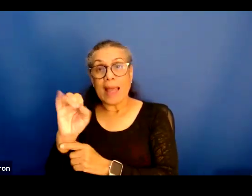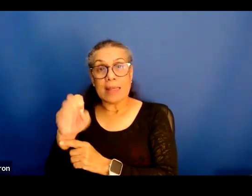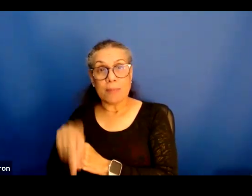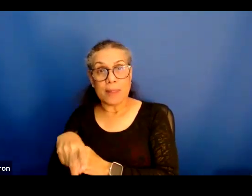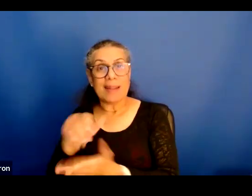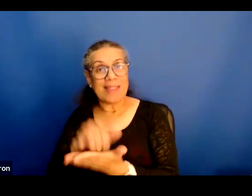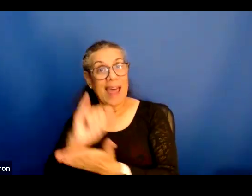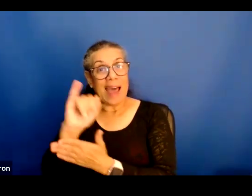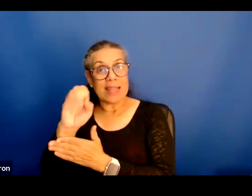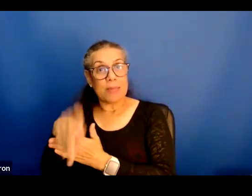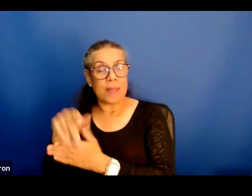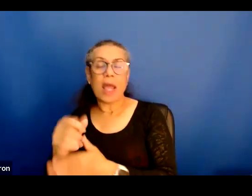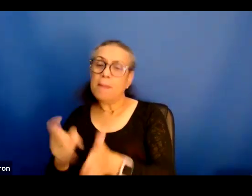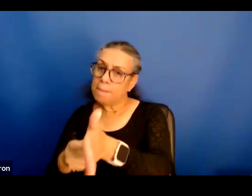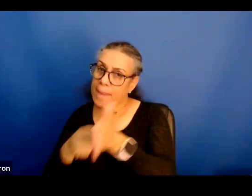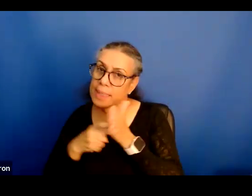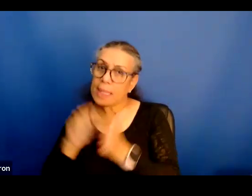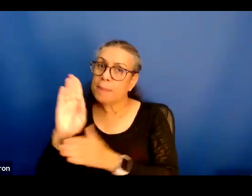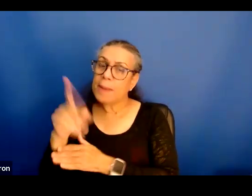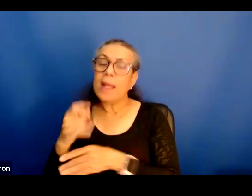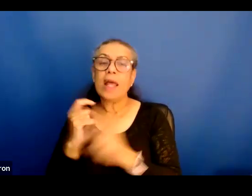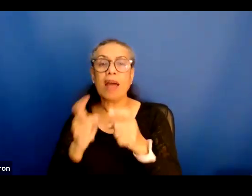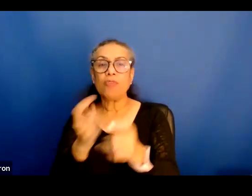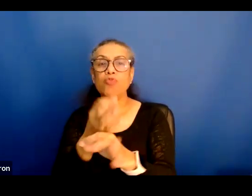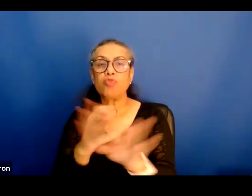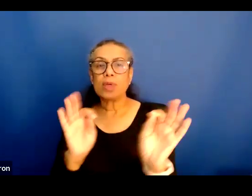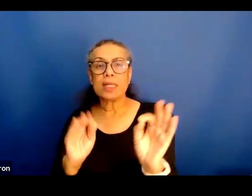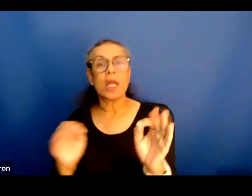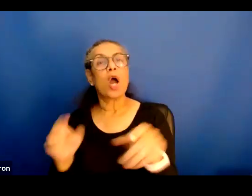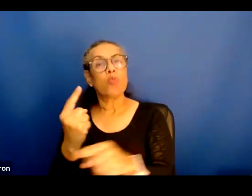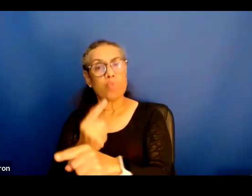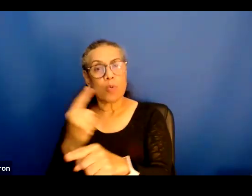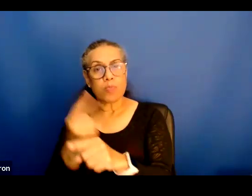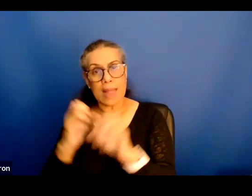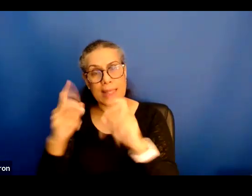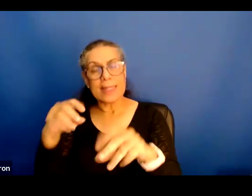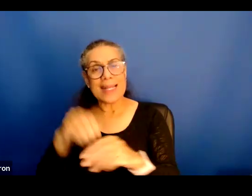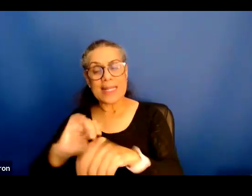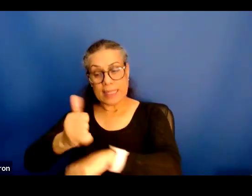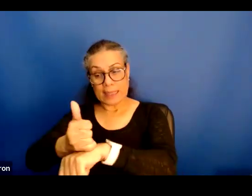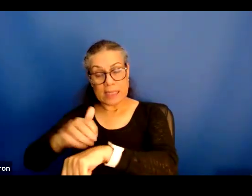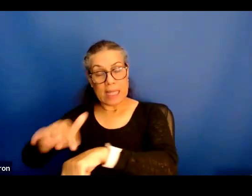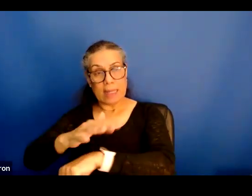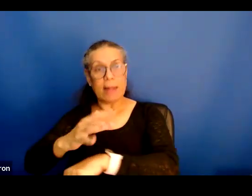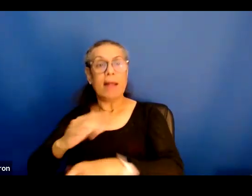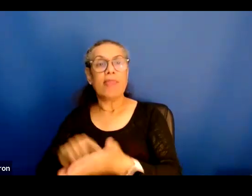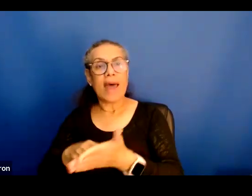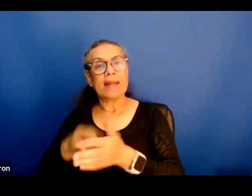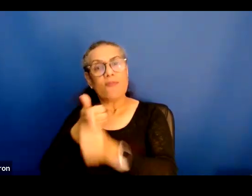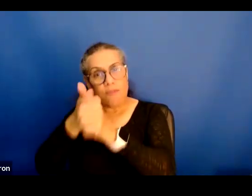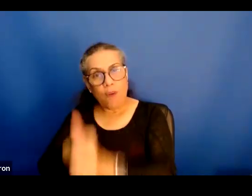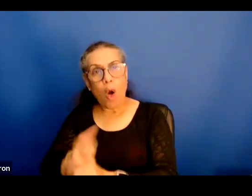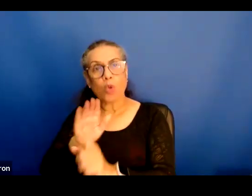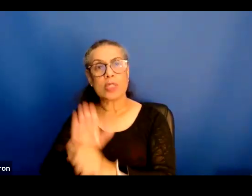federally mandates BPS to provide them with a free and appropriate public education in a setting that meets the requirements outlined in their